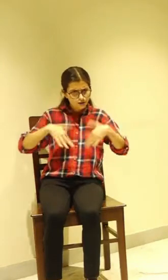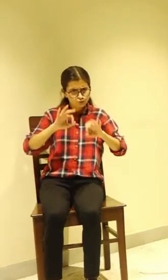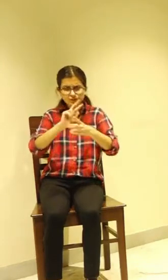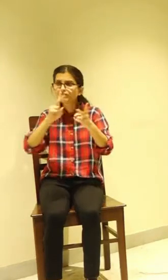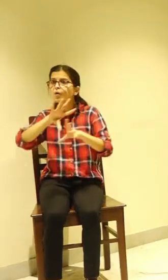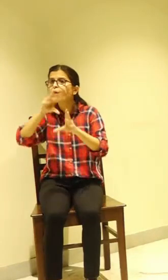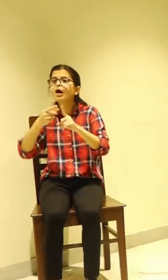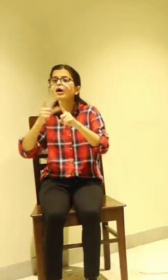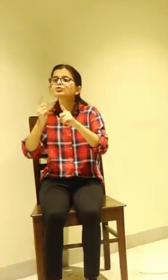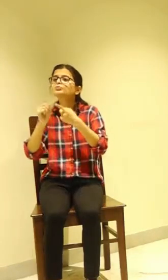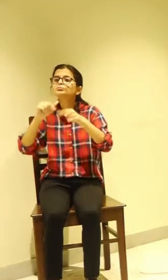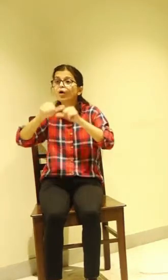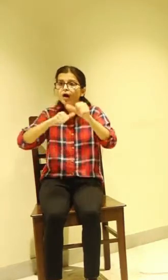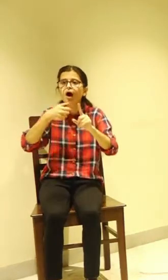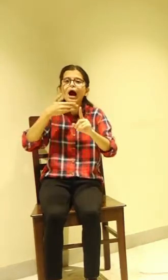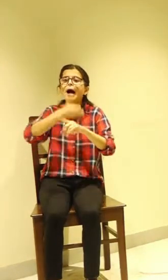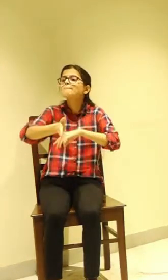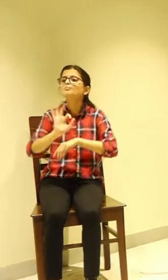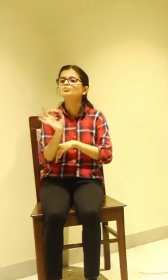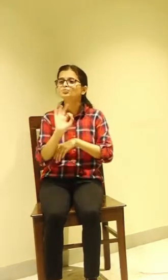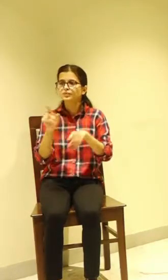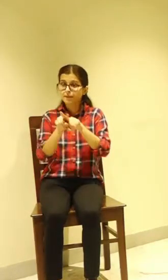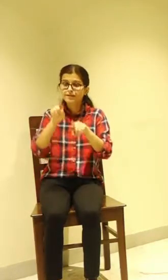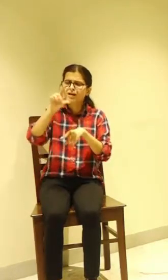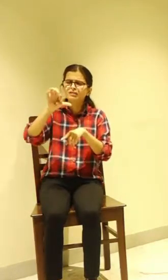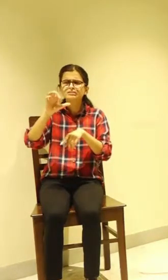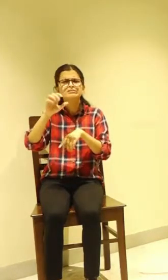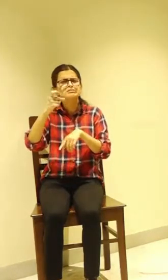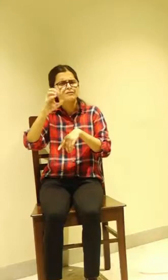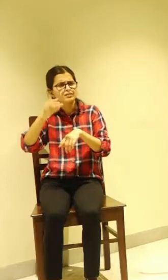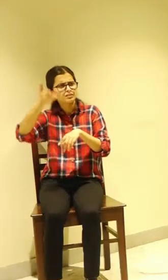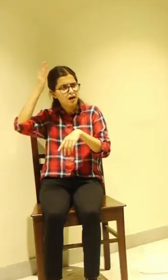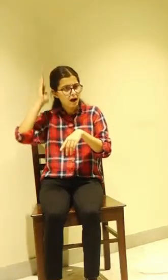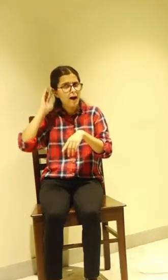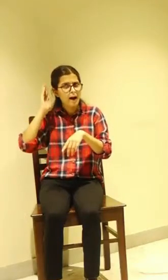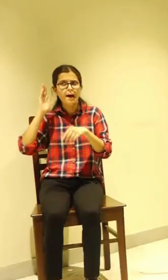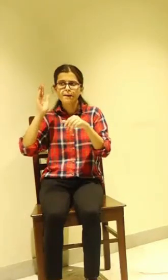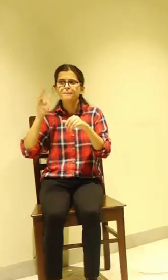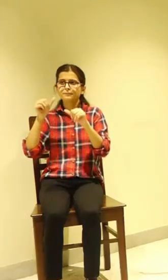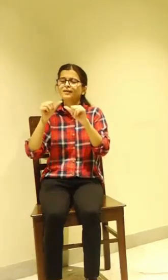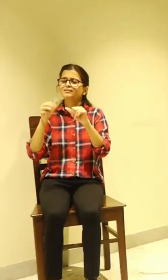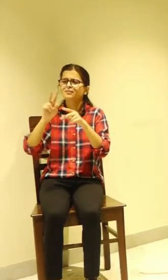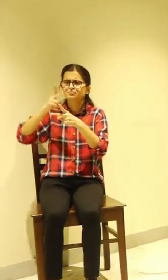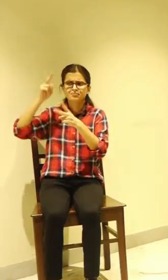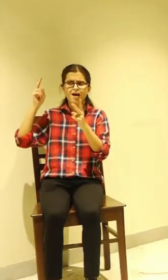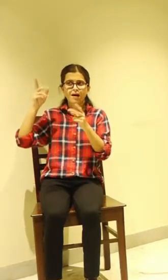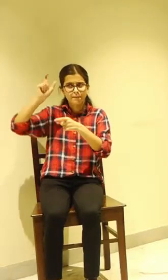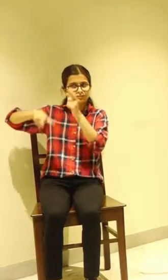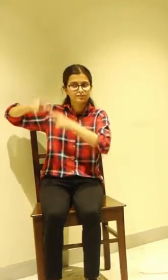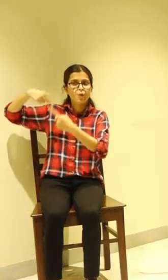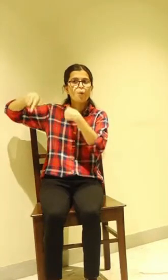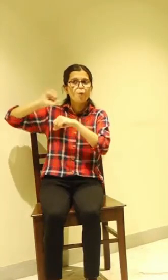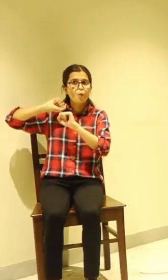rights. And as I show in the book, after 1970 and Maneka Gandhi, India had what I called a counter-Lochner era,